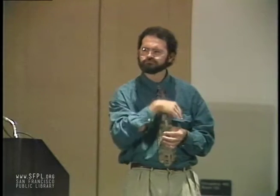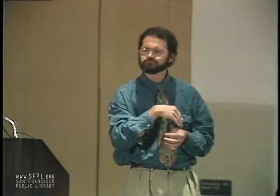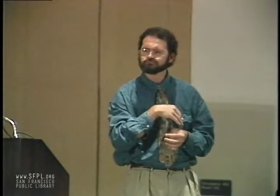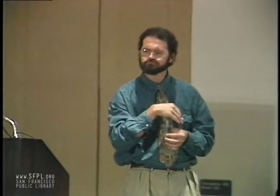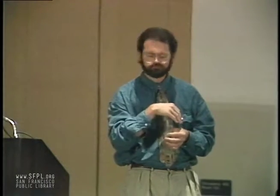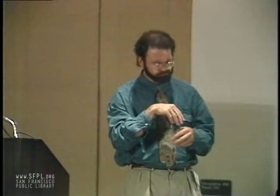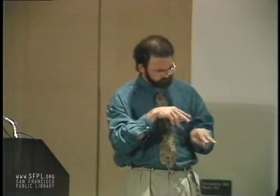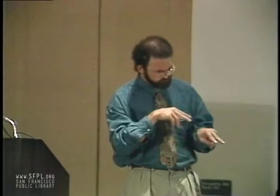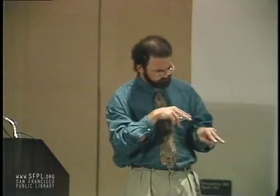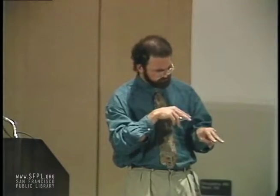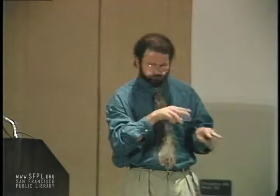he realized